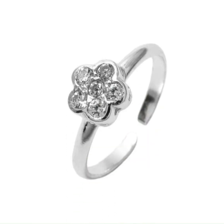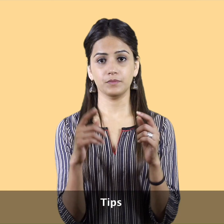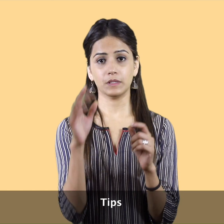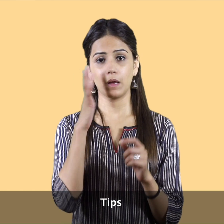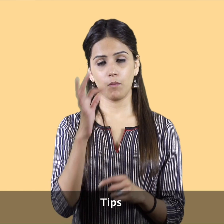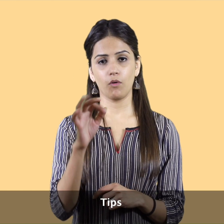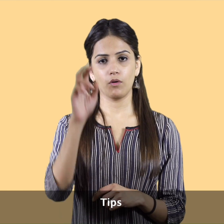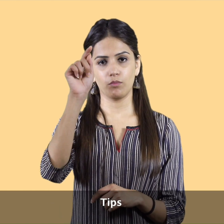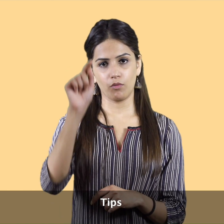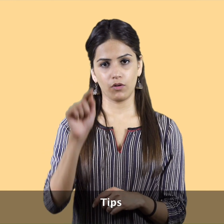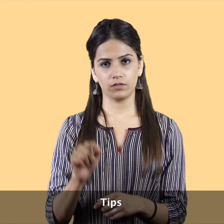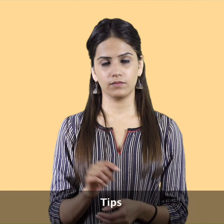tips.